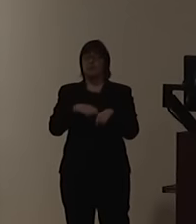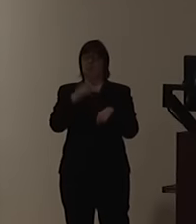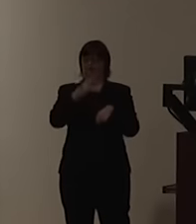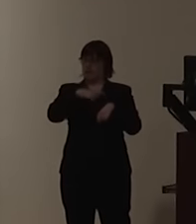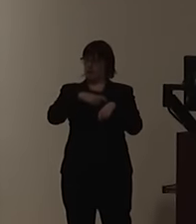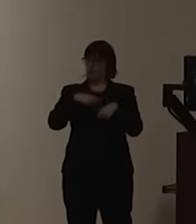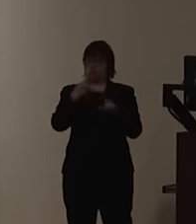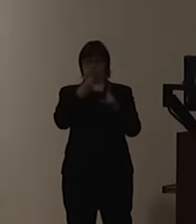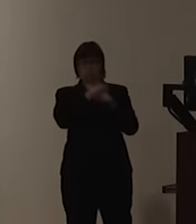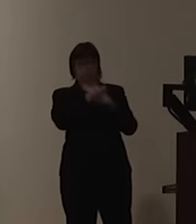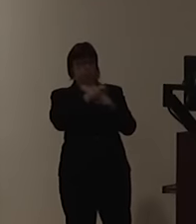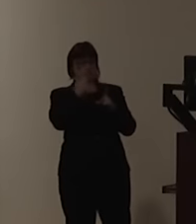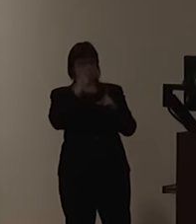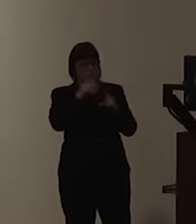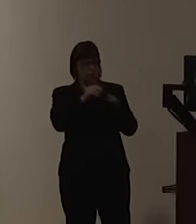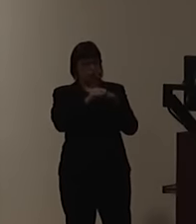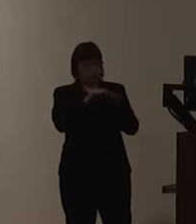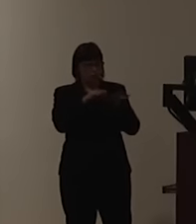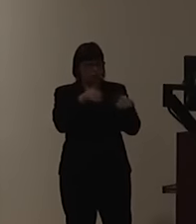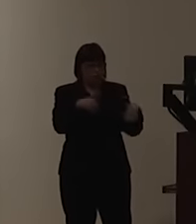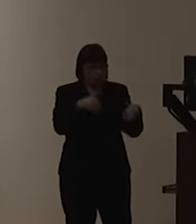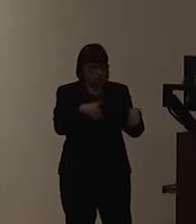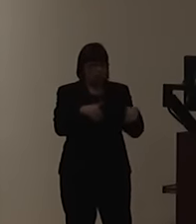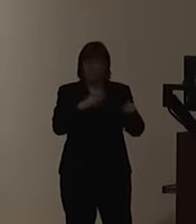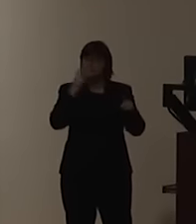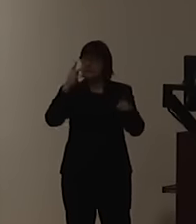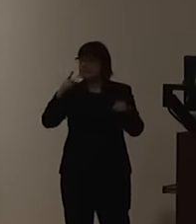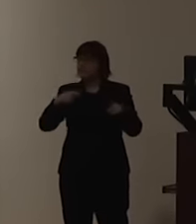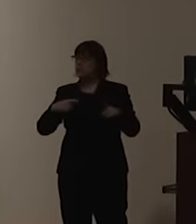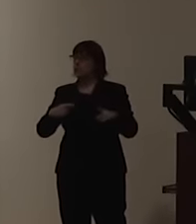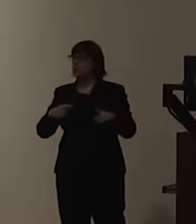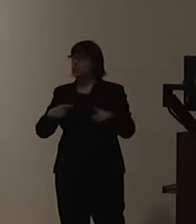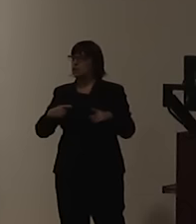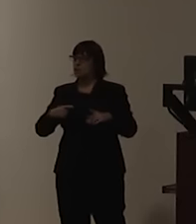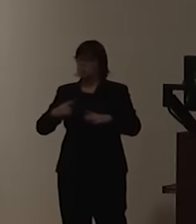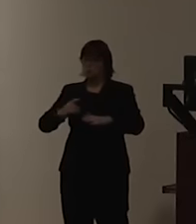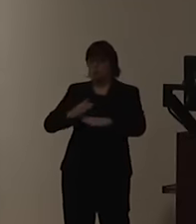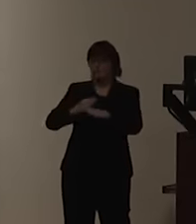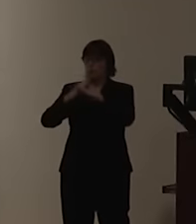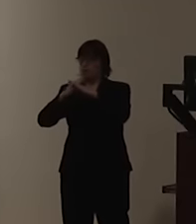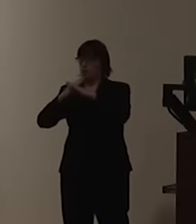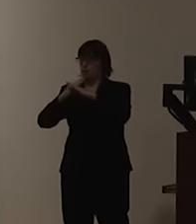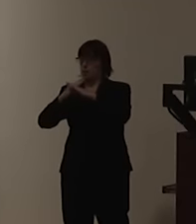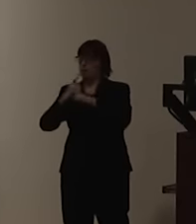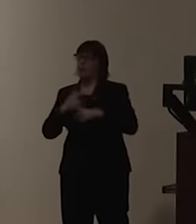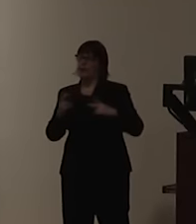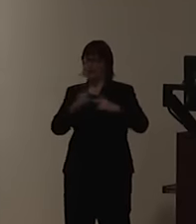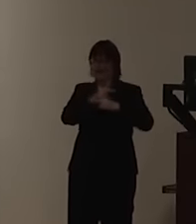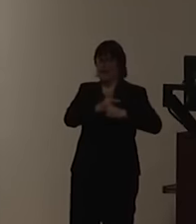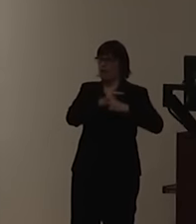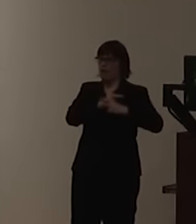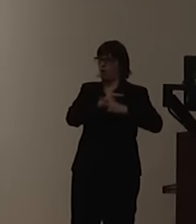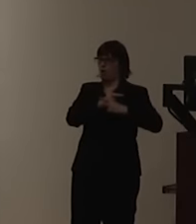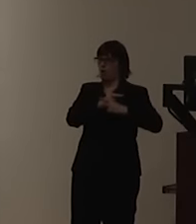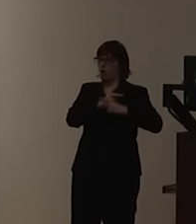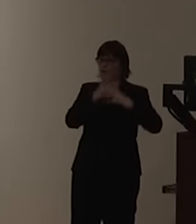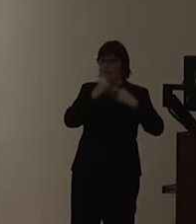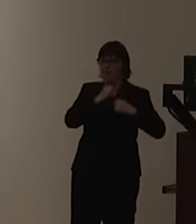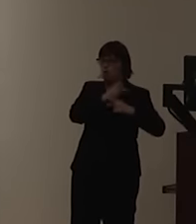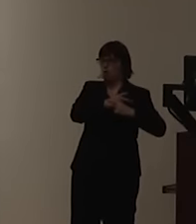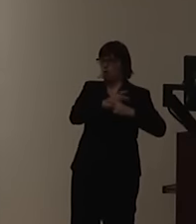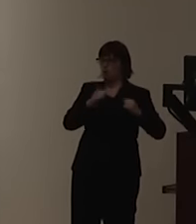these fights where you would pit prevention against care, which is a dumb thing